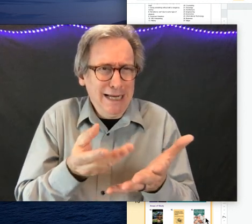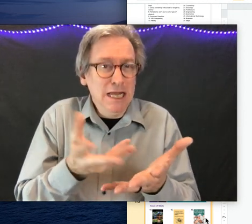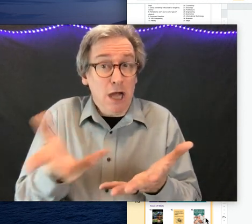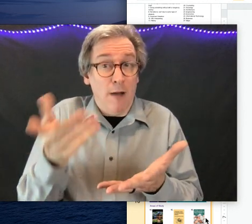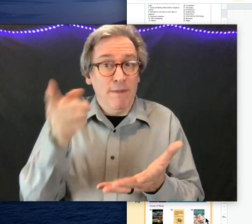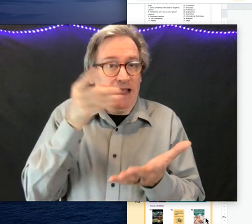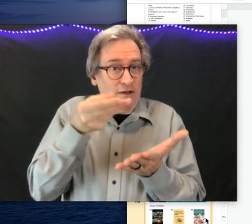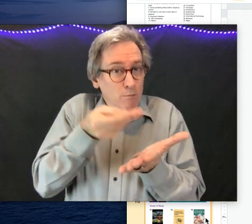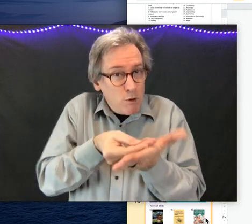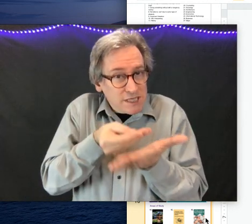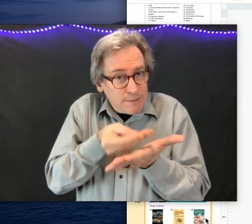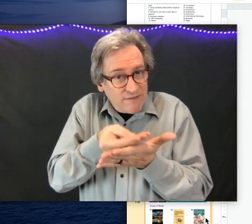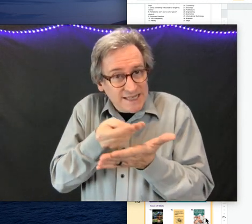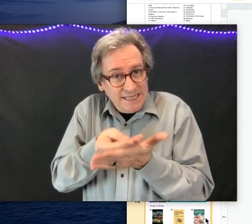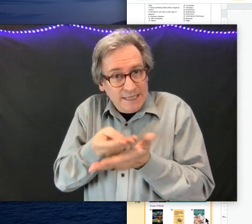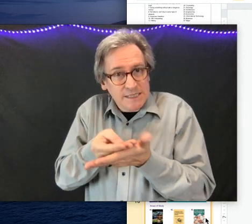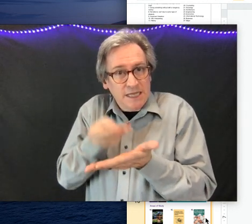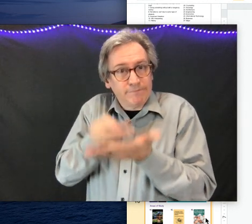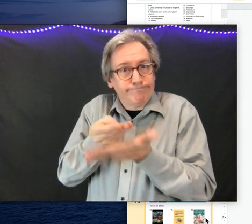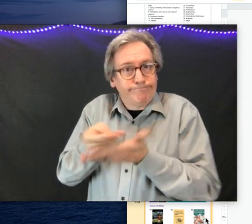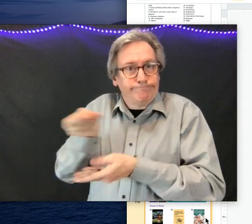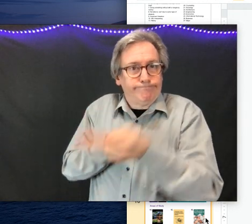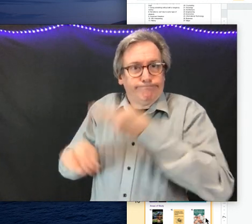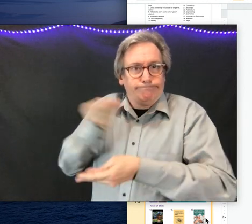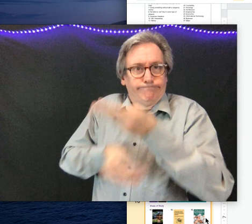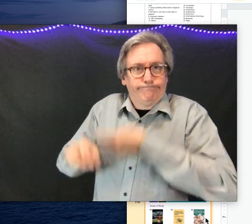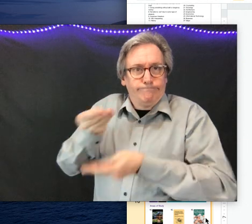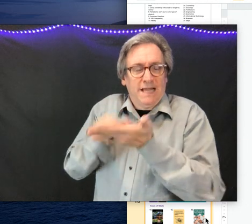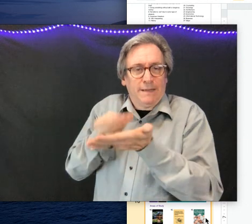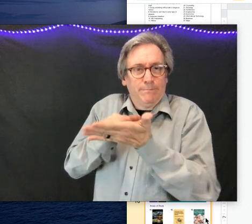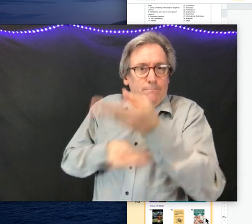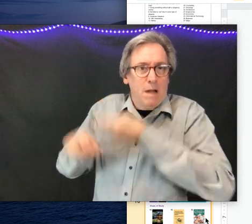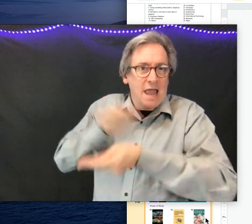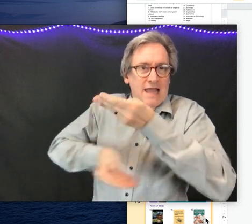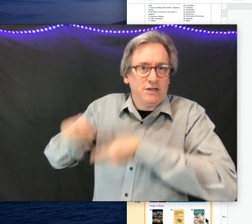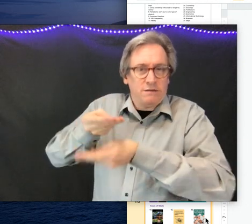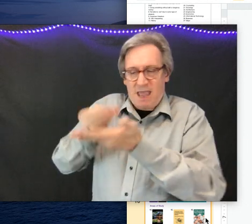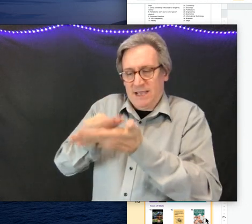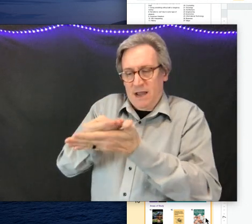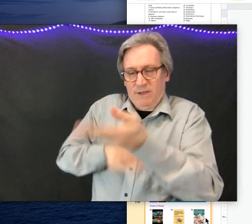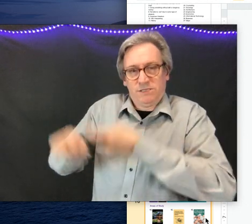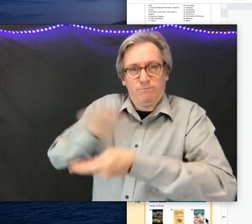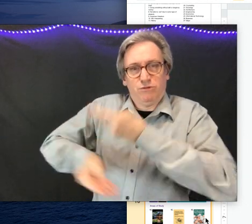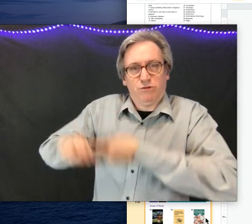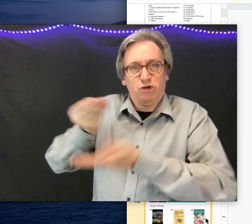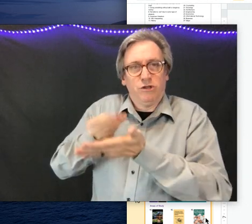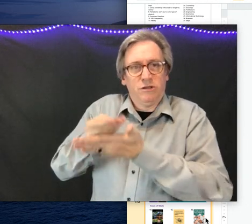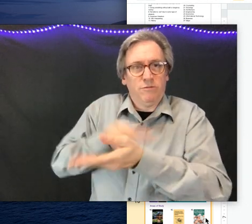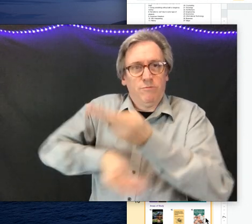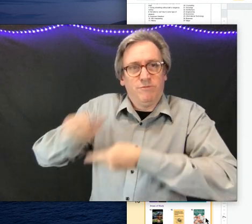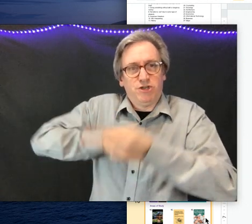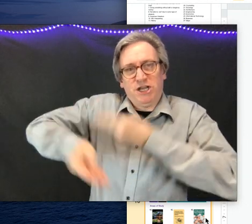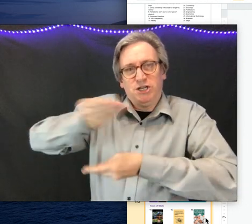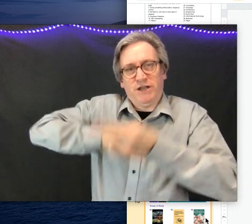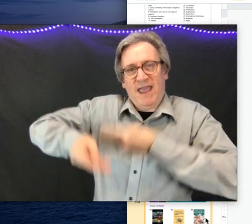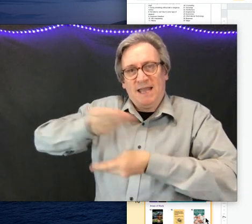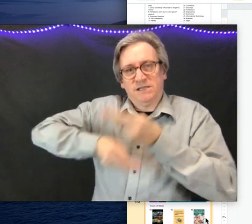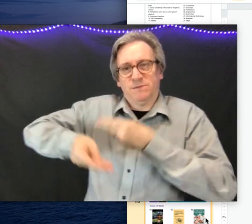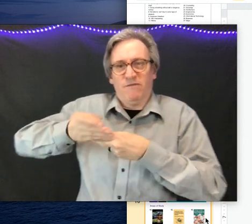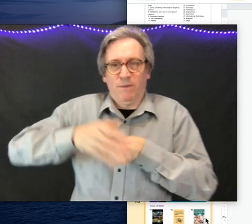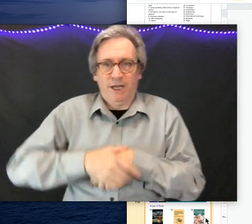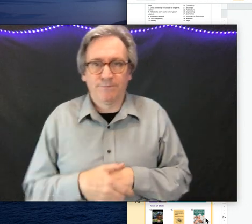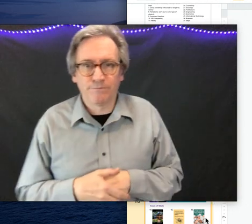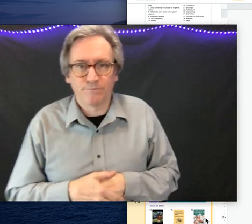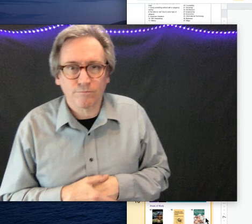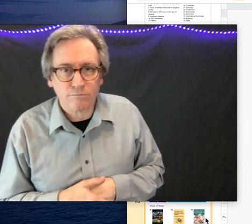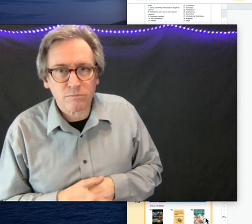money. Most of the time, if I see this, it's like and economics, changing of hands